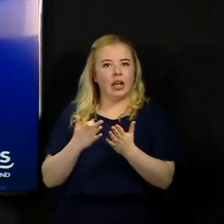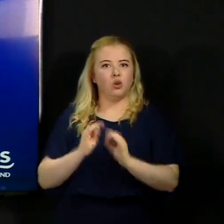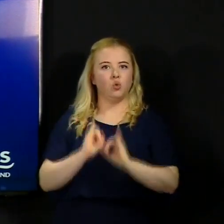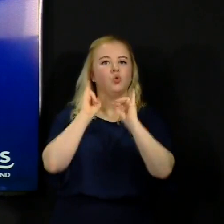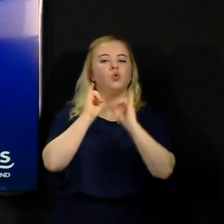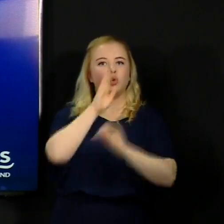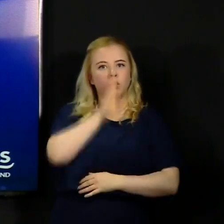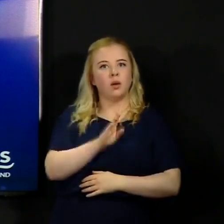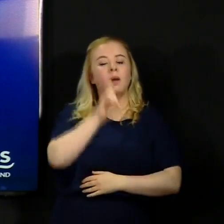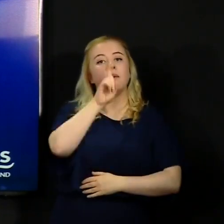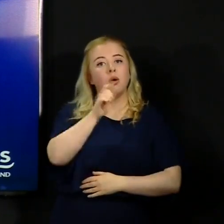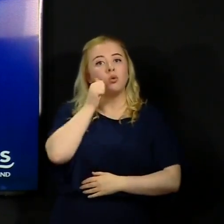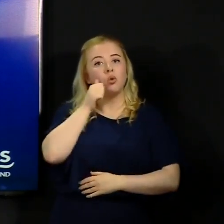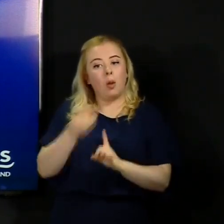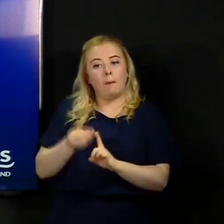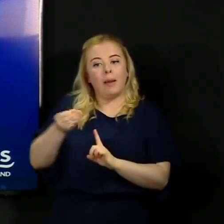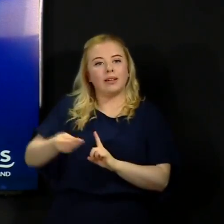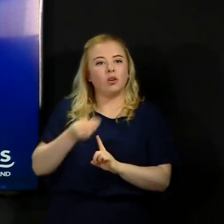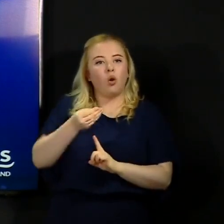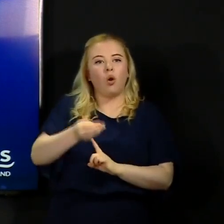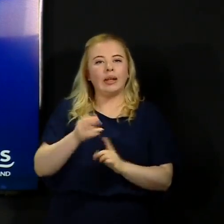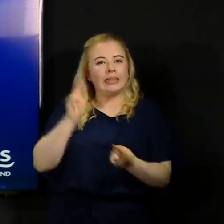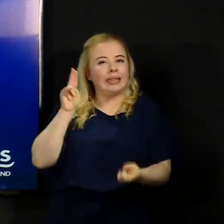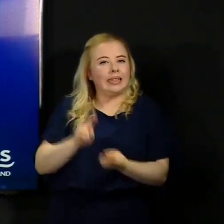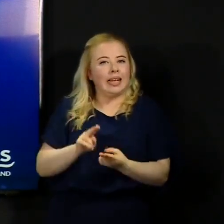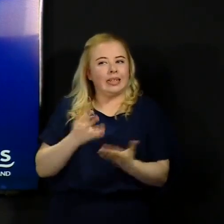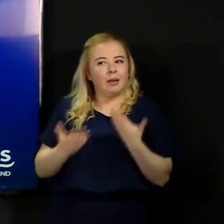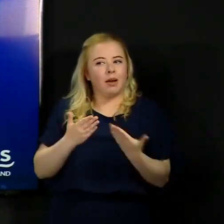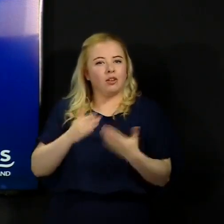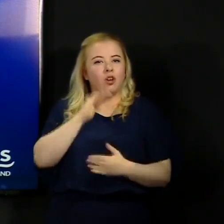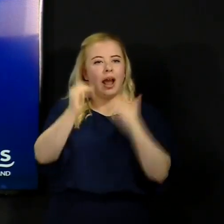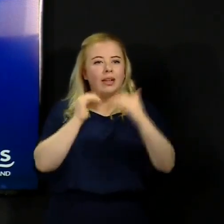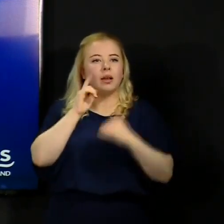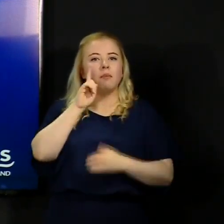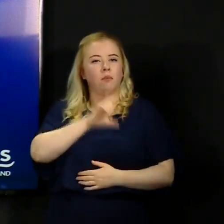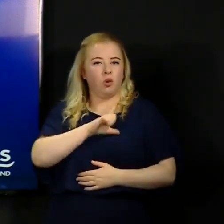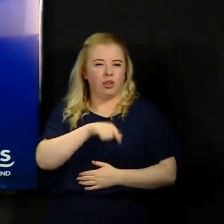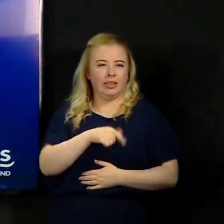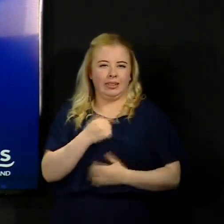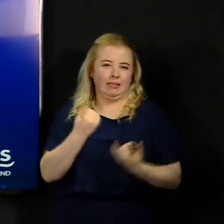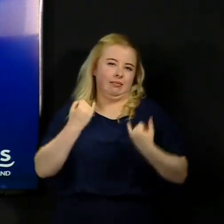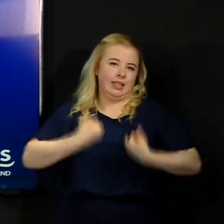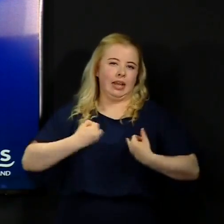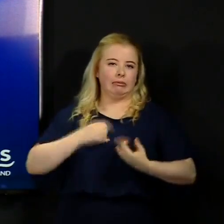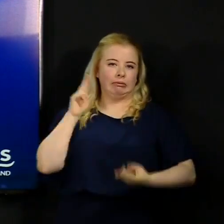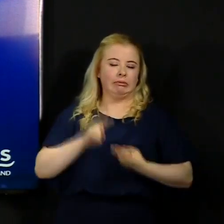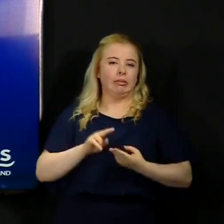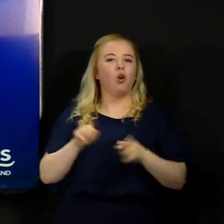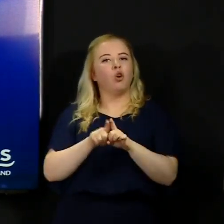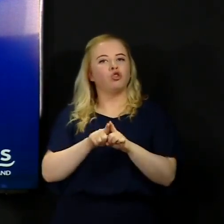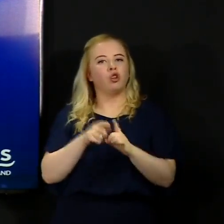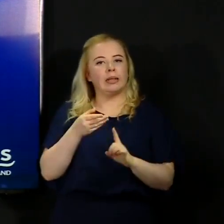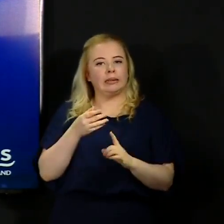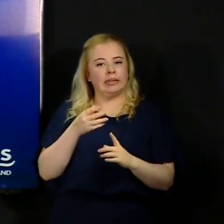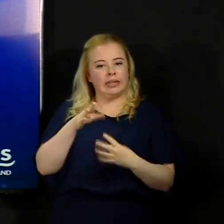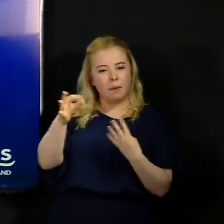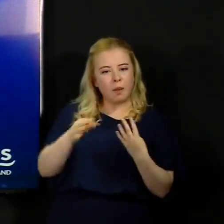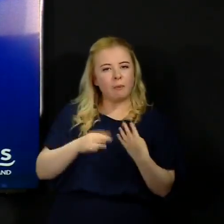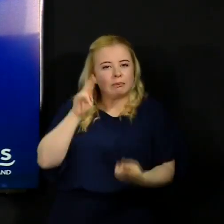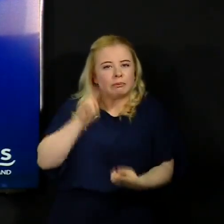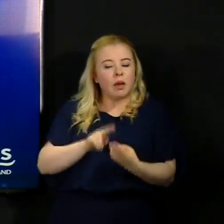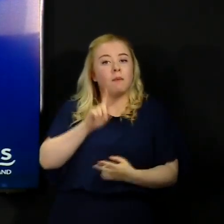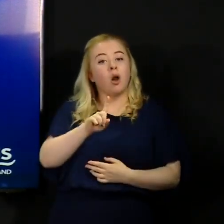quite as easily as adults, perhaps because they are not as sick and not as symptomatic. But we also know that it is not impossible